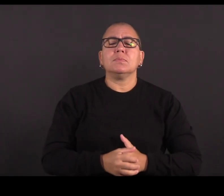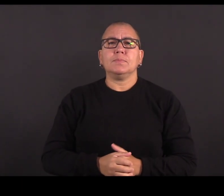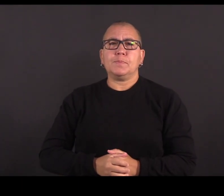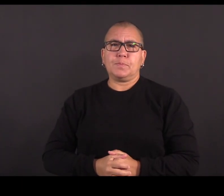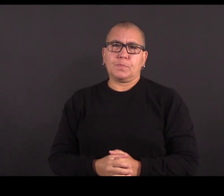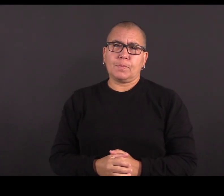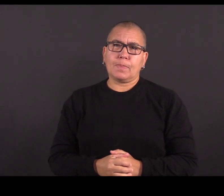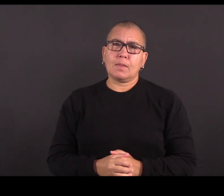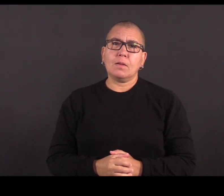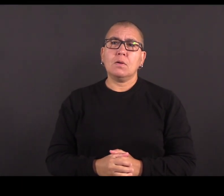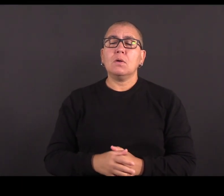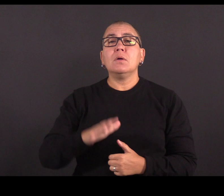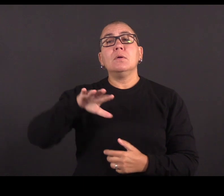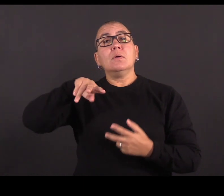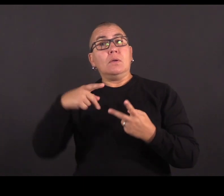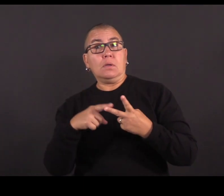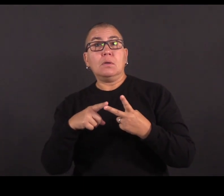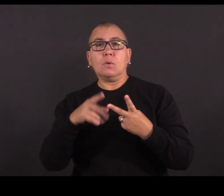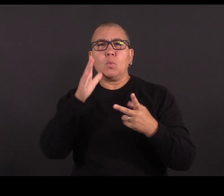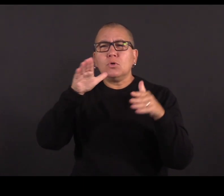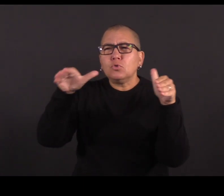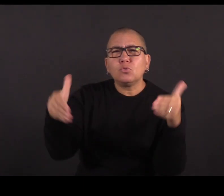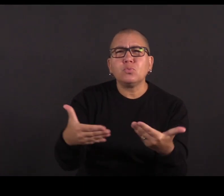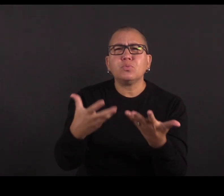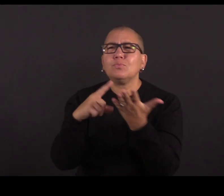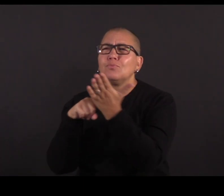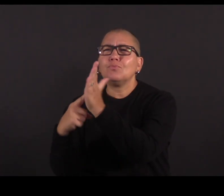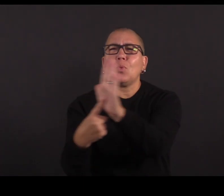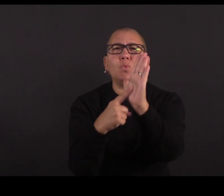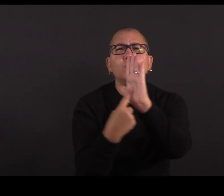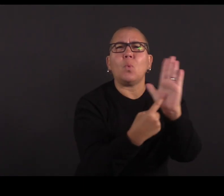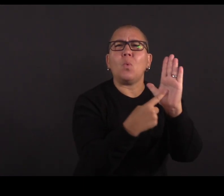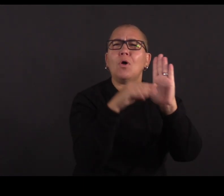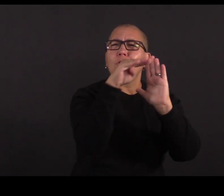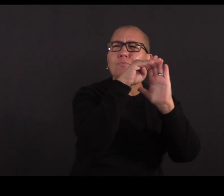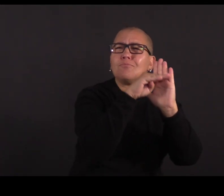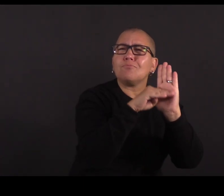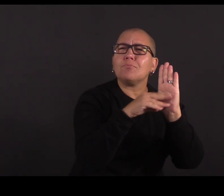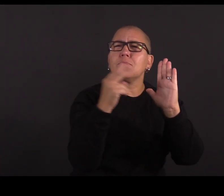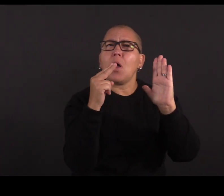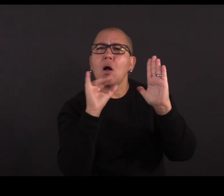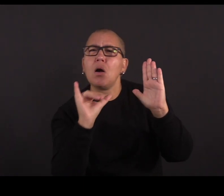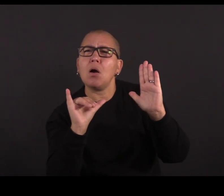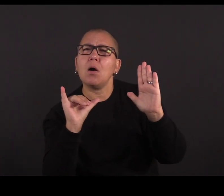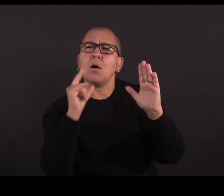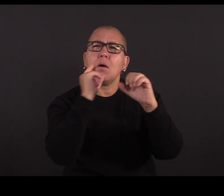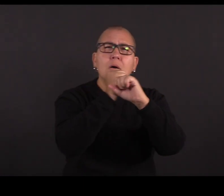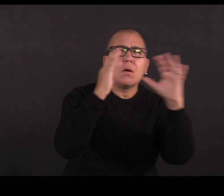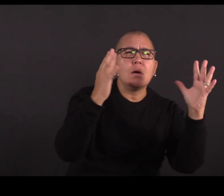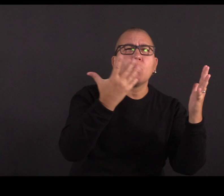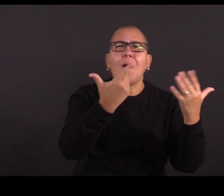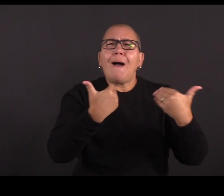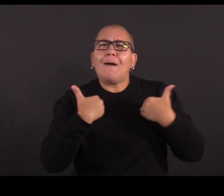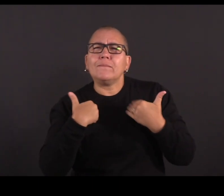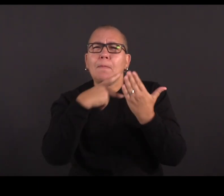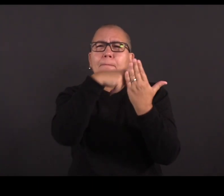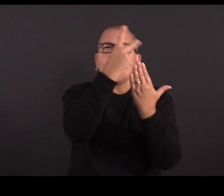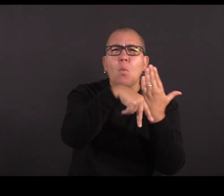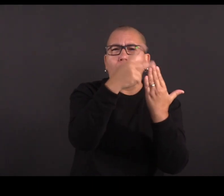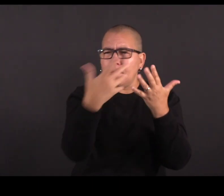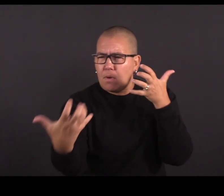It will introduce models that you might consider pursuing as an addition to your organization's programming